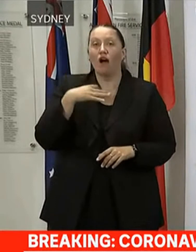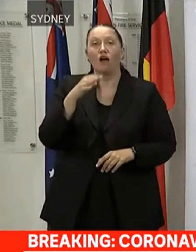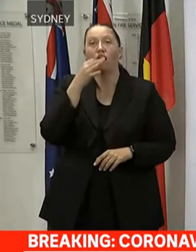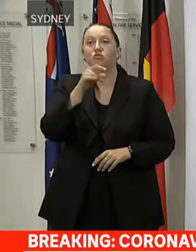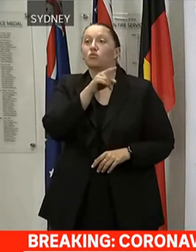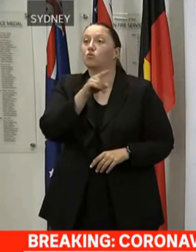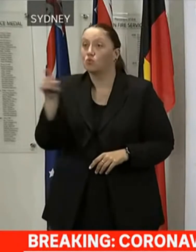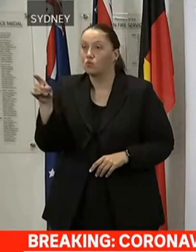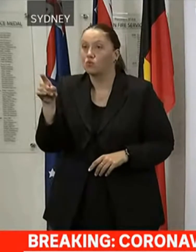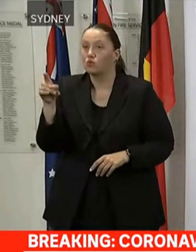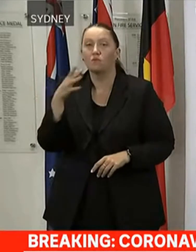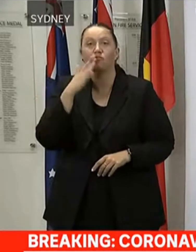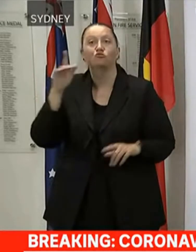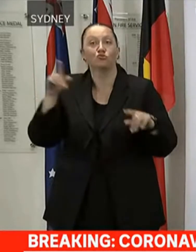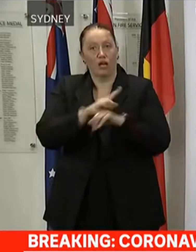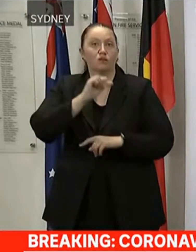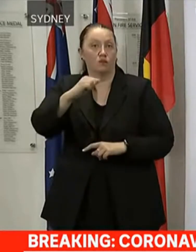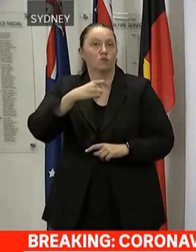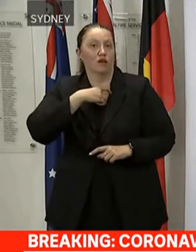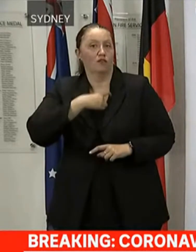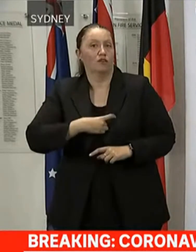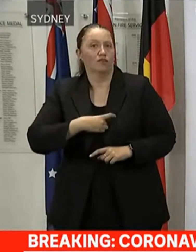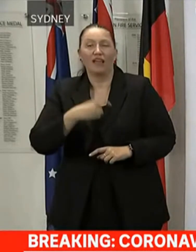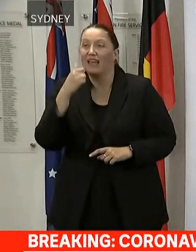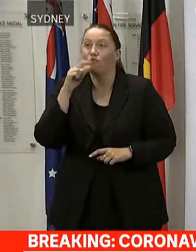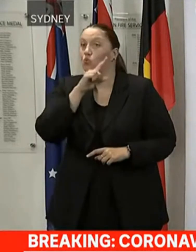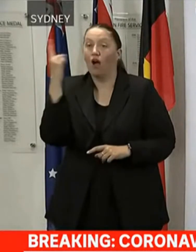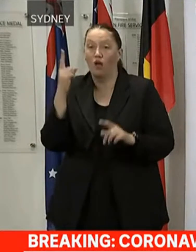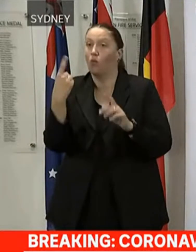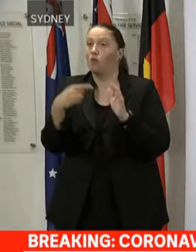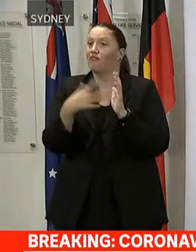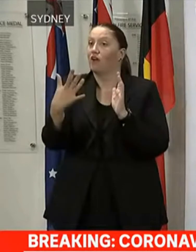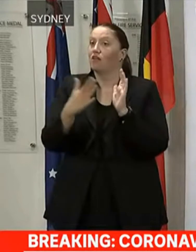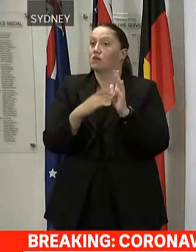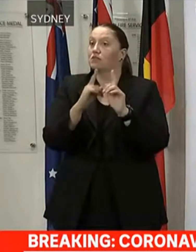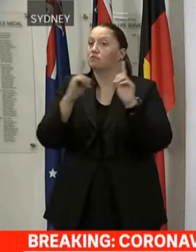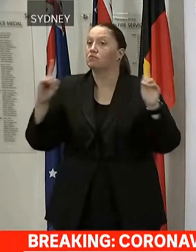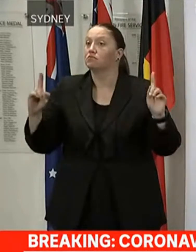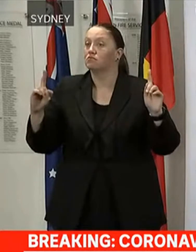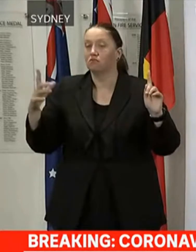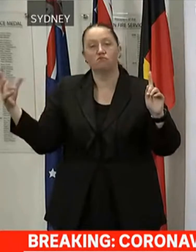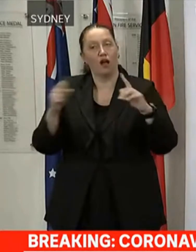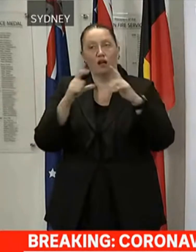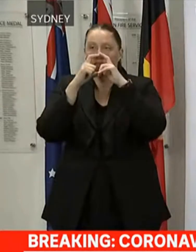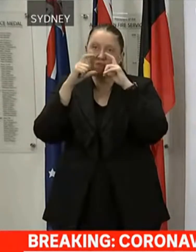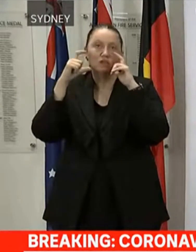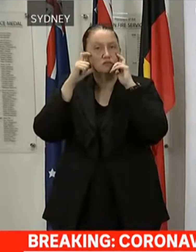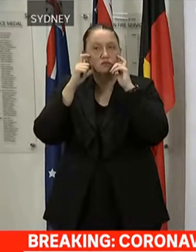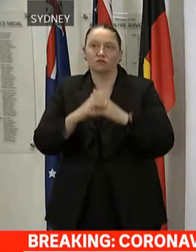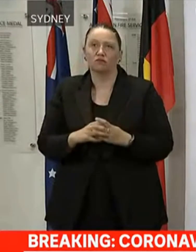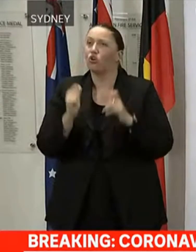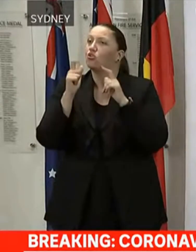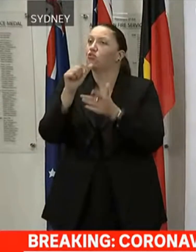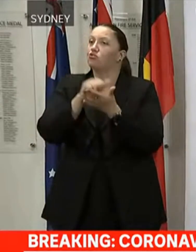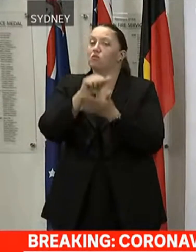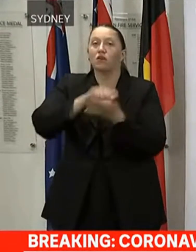that if you're in an environment where you can't guarantee social distancing, you should be wearing a mask. I have done that when I've done my grocery